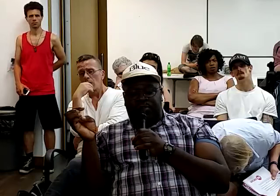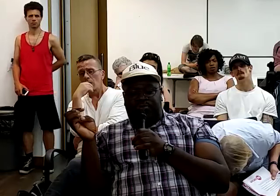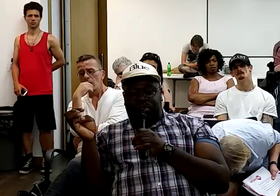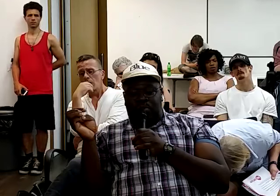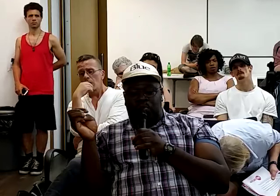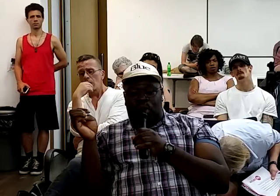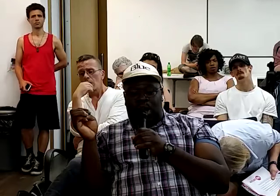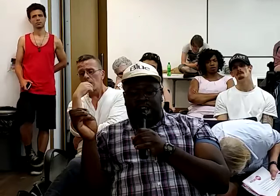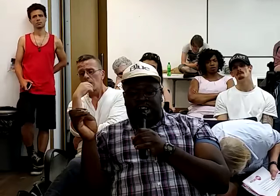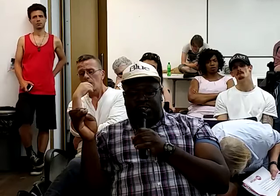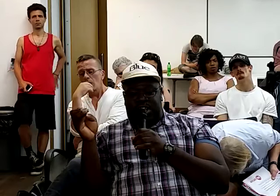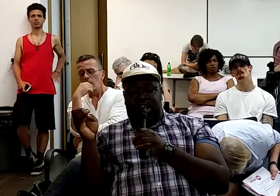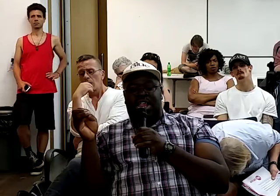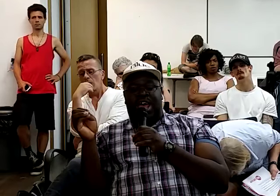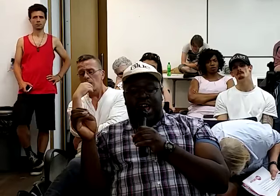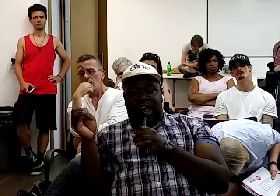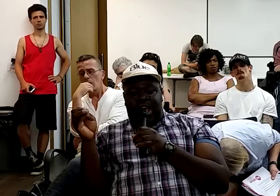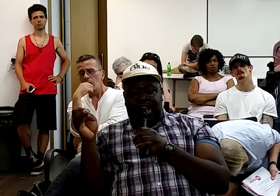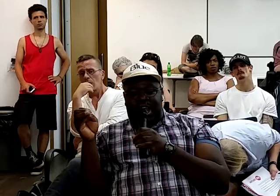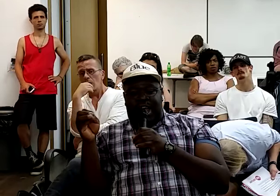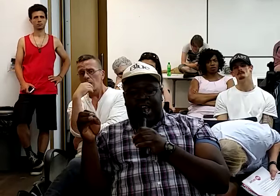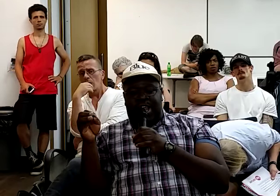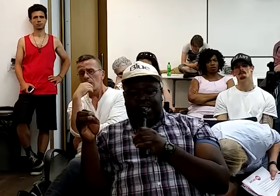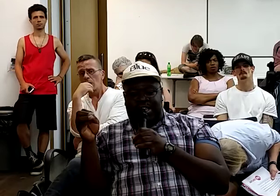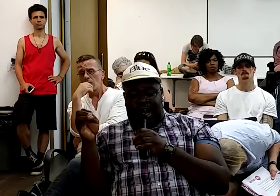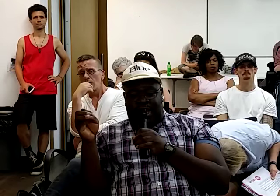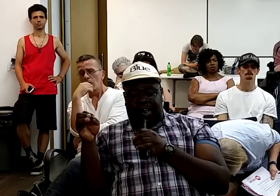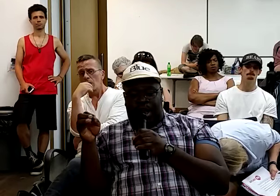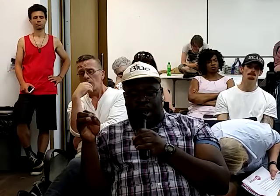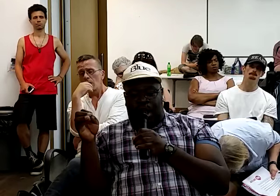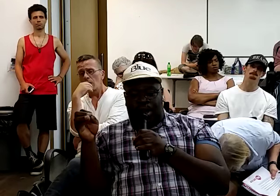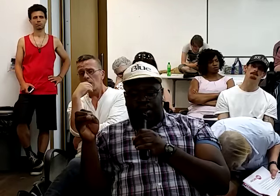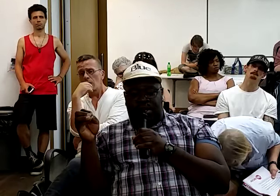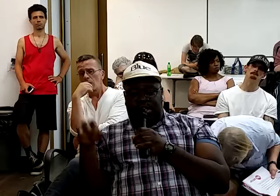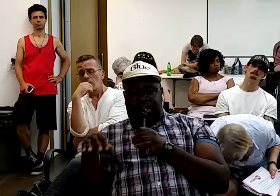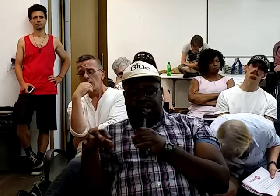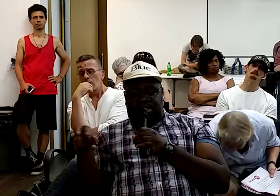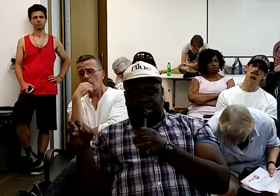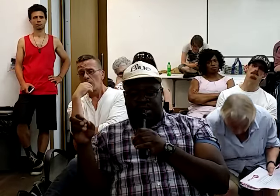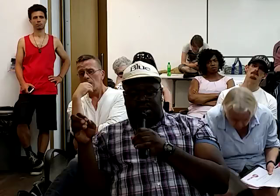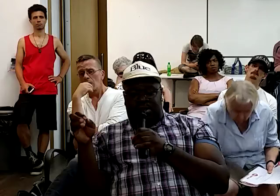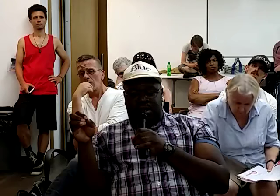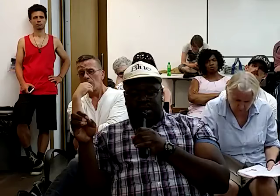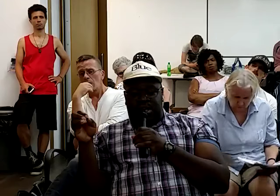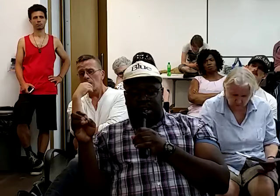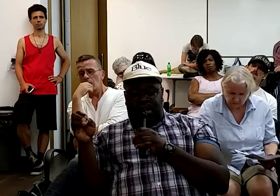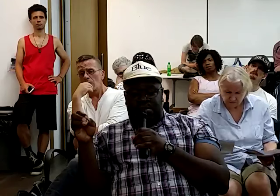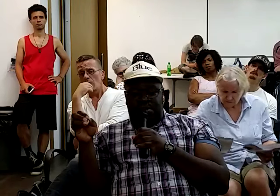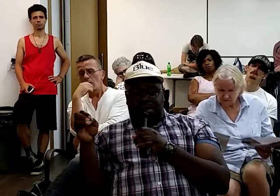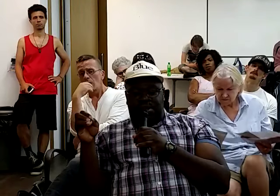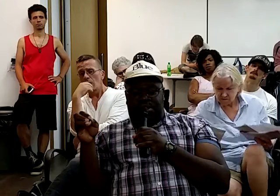But why is it at any time,